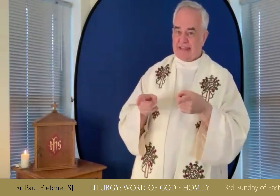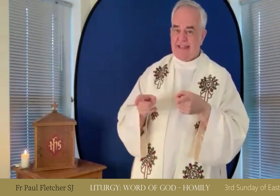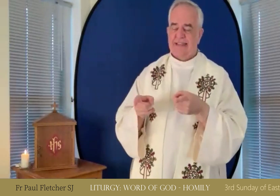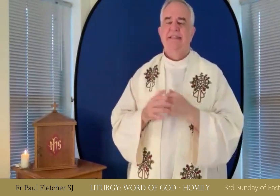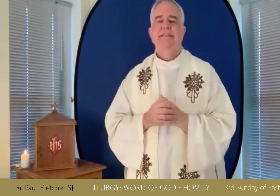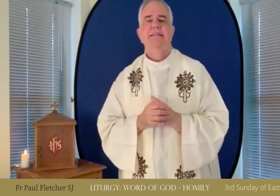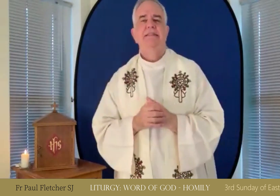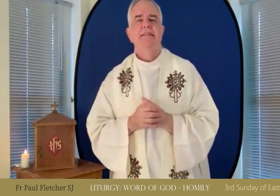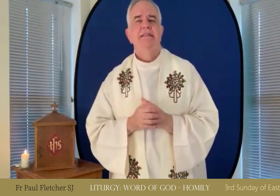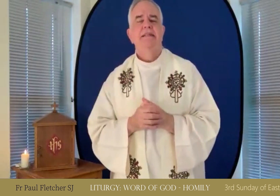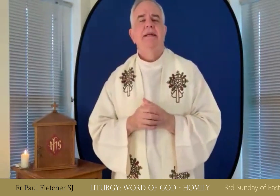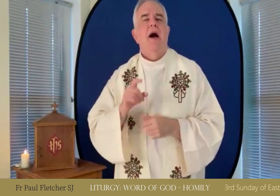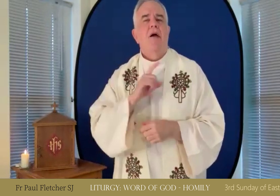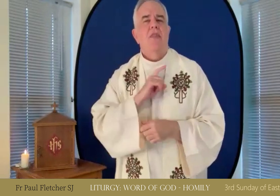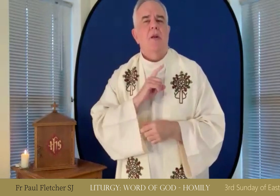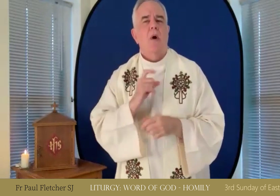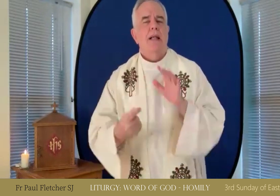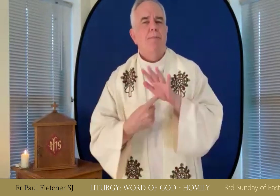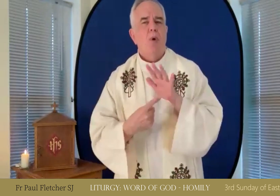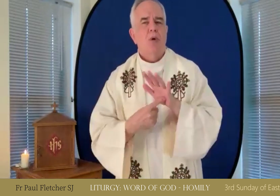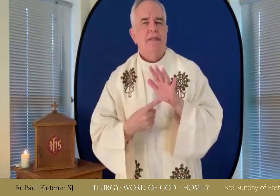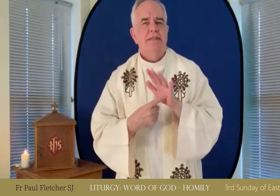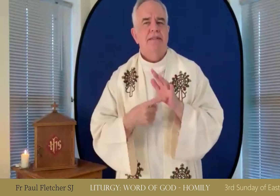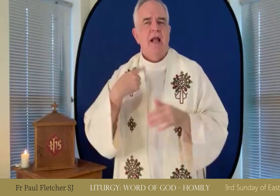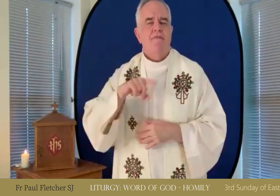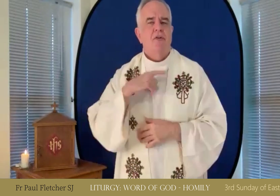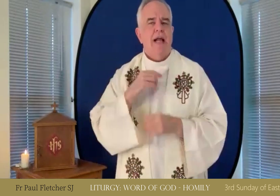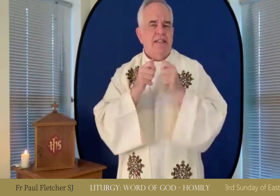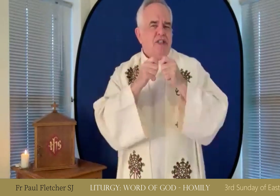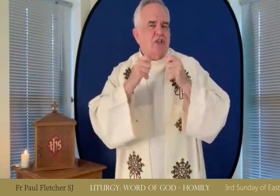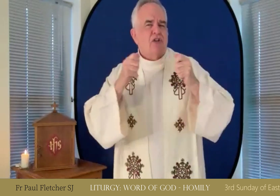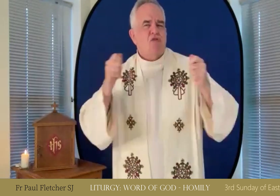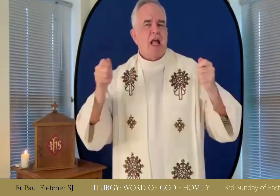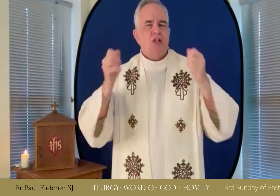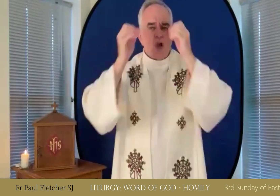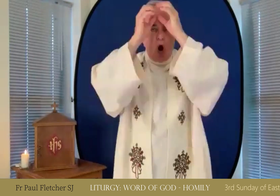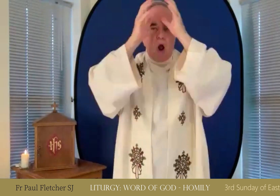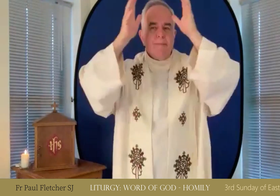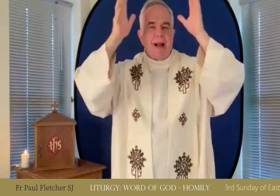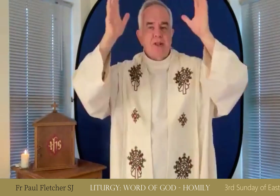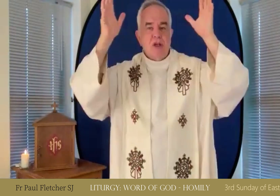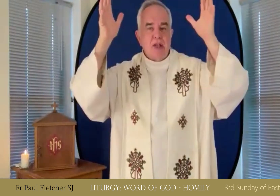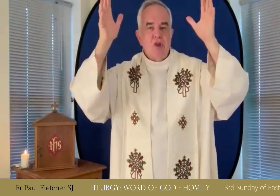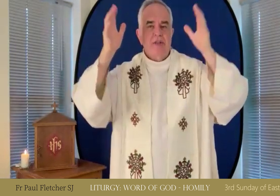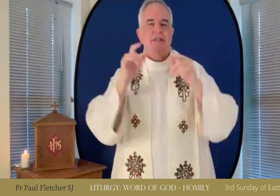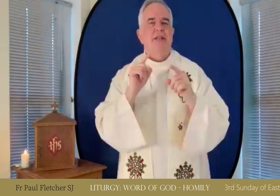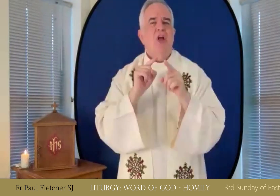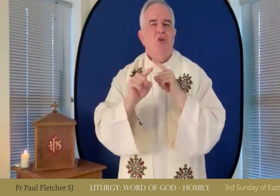That's it. But quite important for us to trust our imagination, to